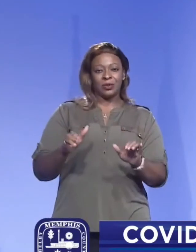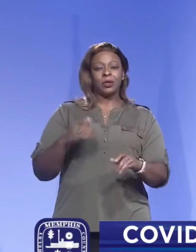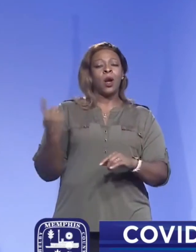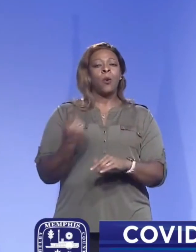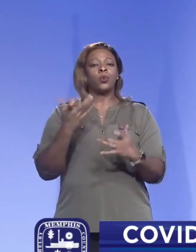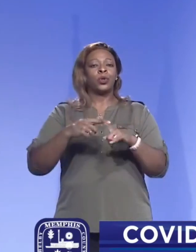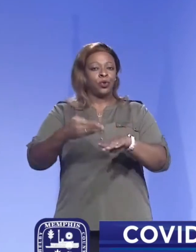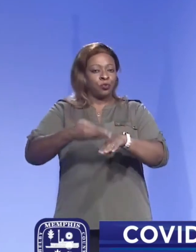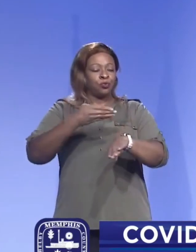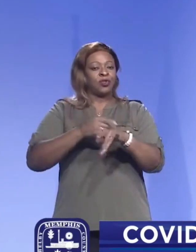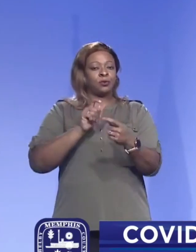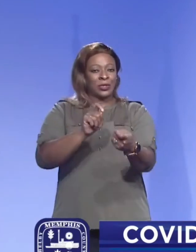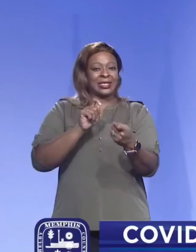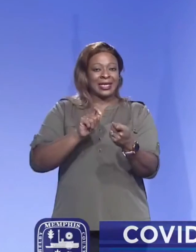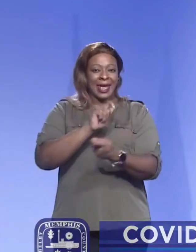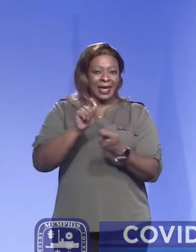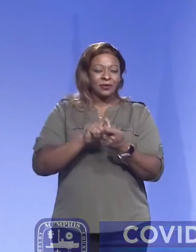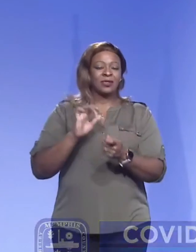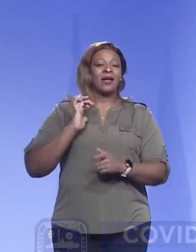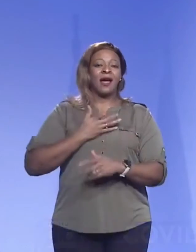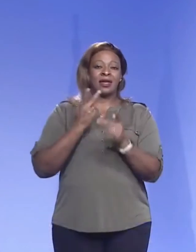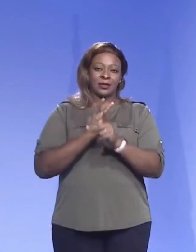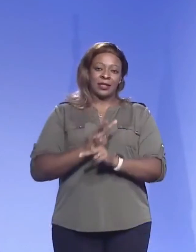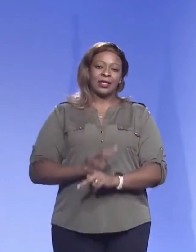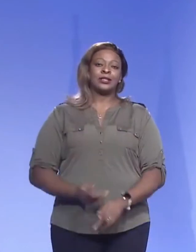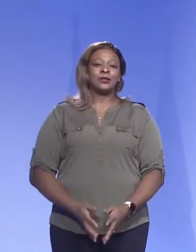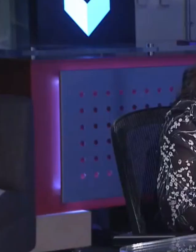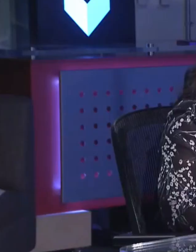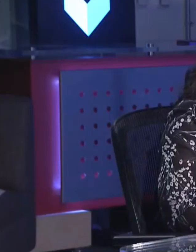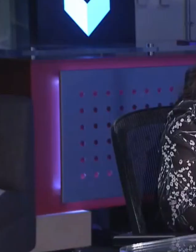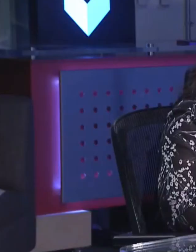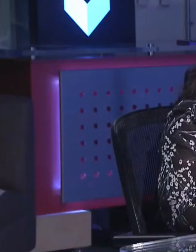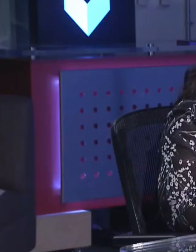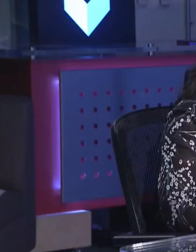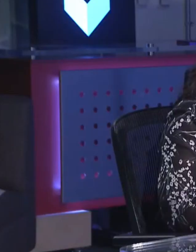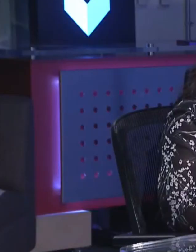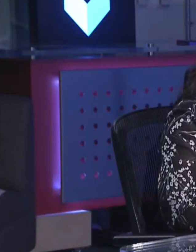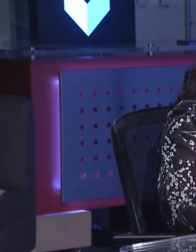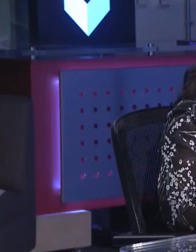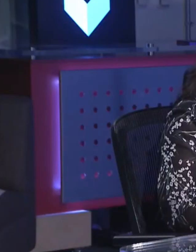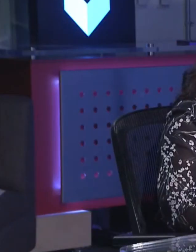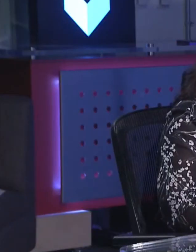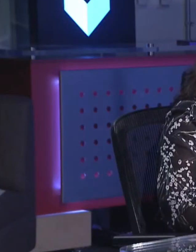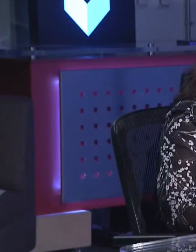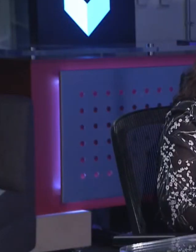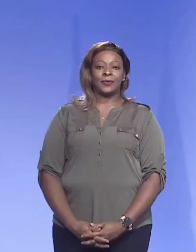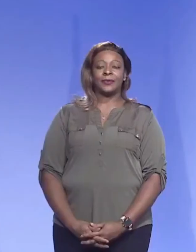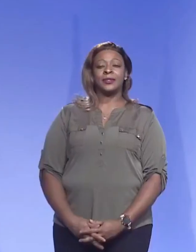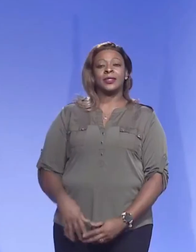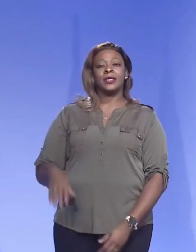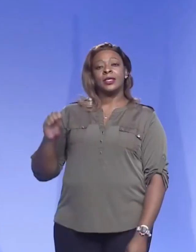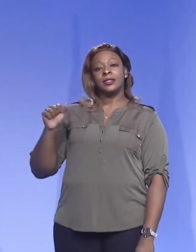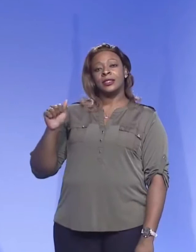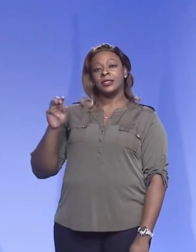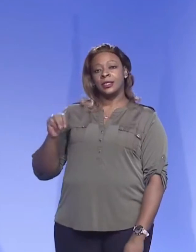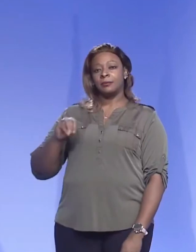improve the precision and accuracy of our calculations. Sam Hardiman, Commercial Appeal.